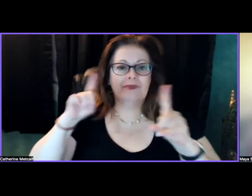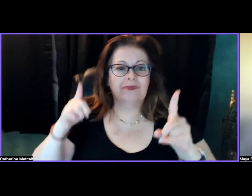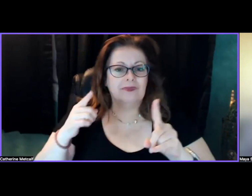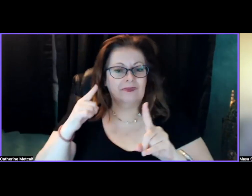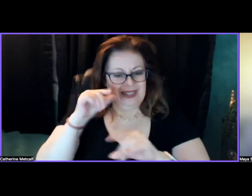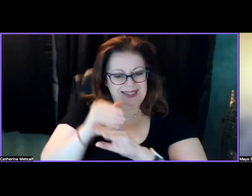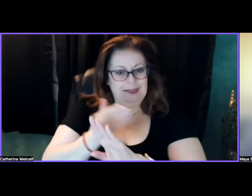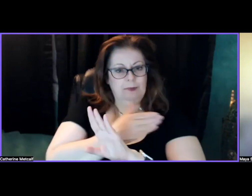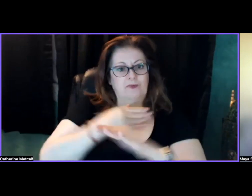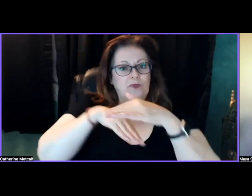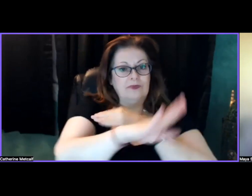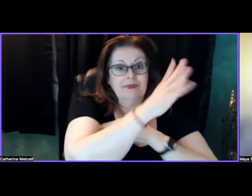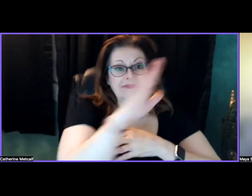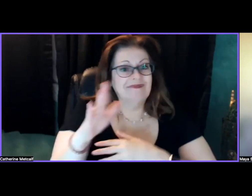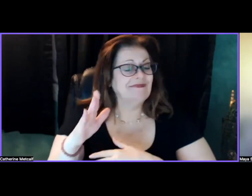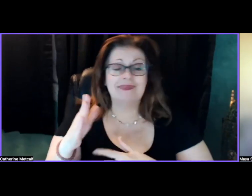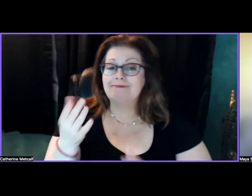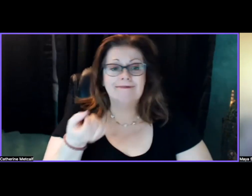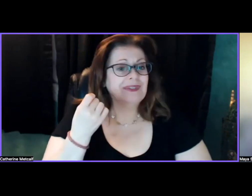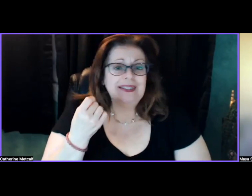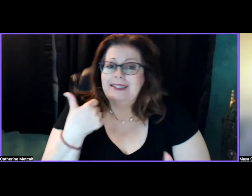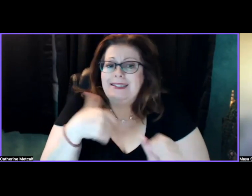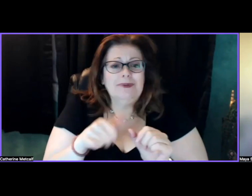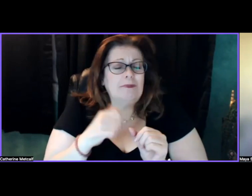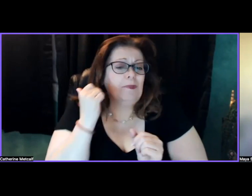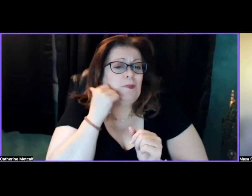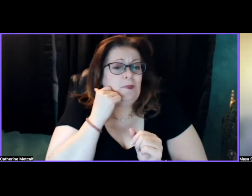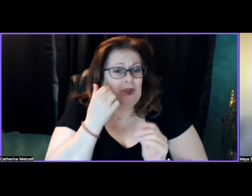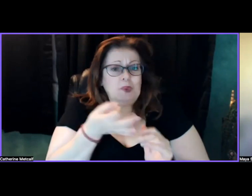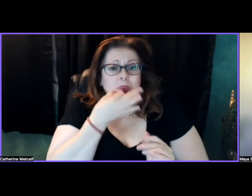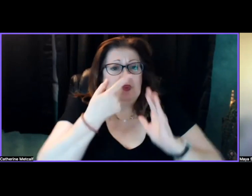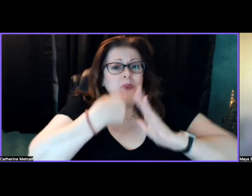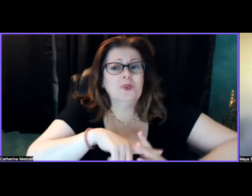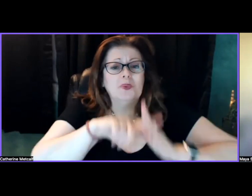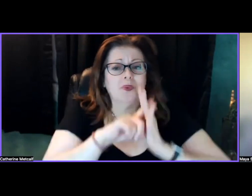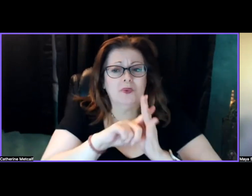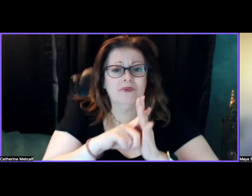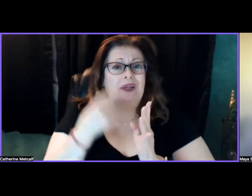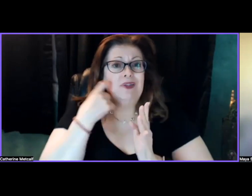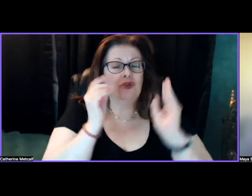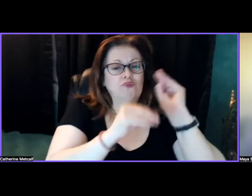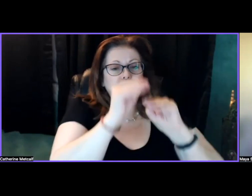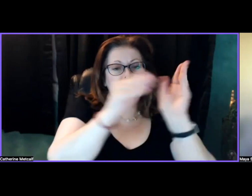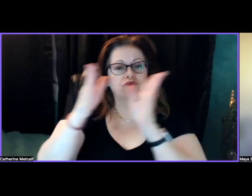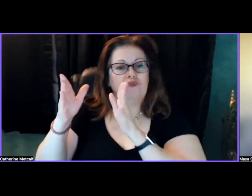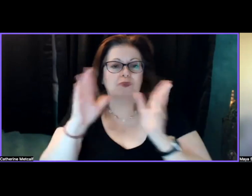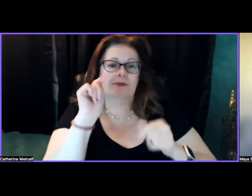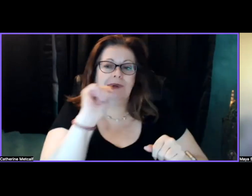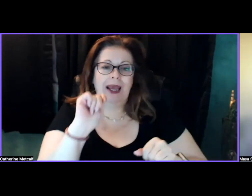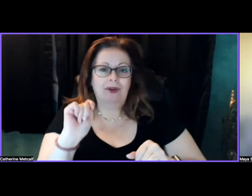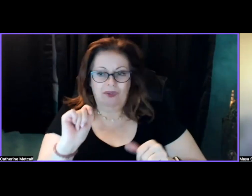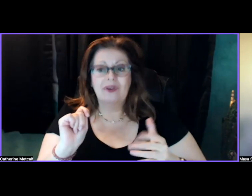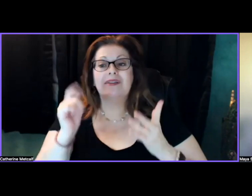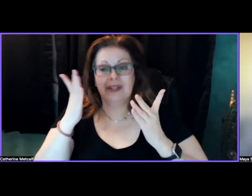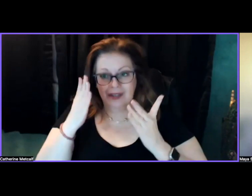without realizing my period was going to come the next day in a perfect oval when I had just got done organizing the bathroom and it was timed elegantly and irregular for its